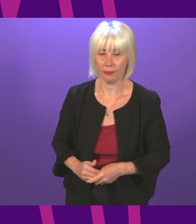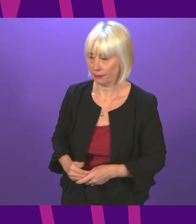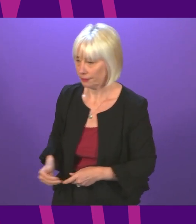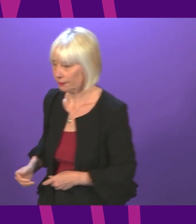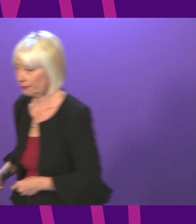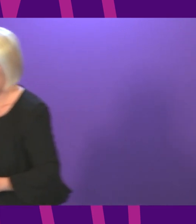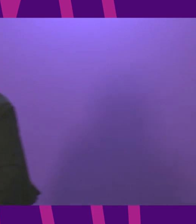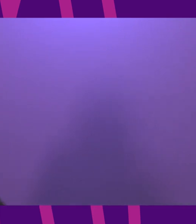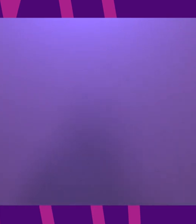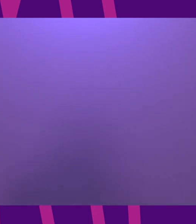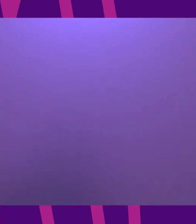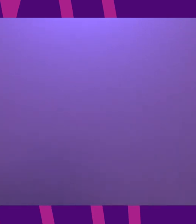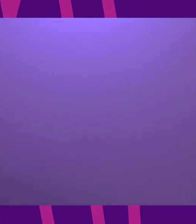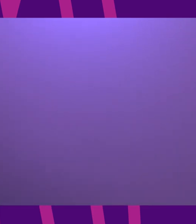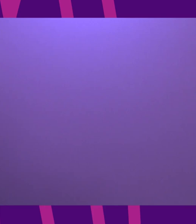Thank you.